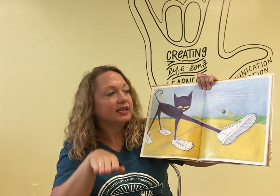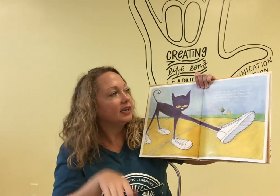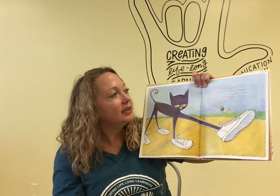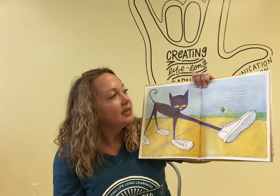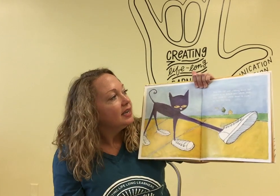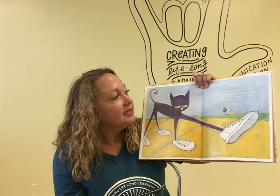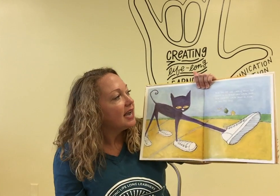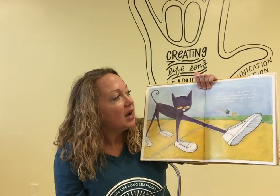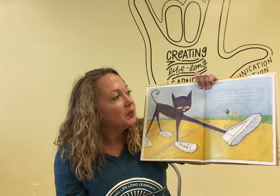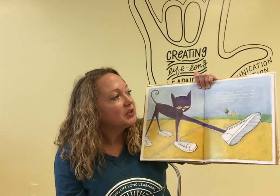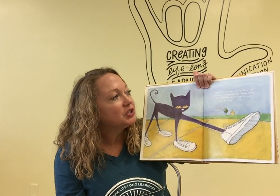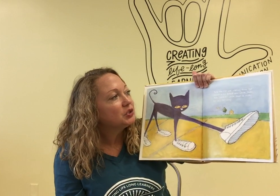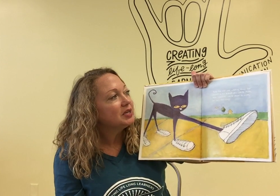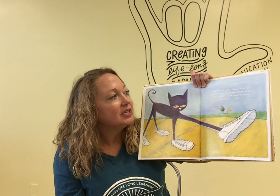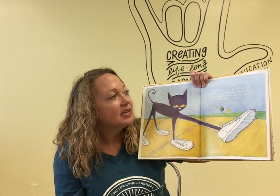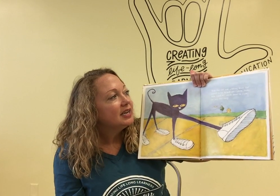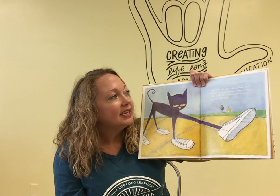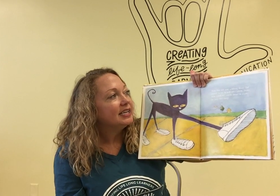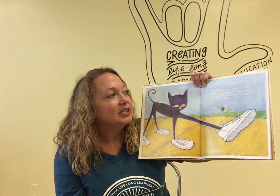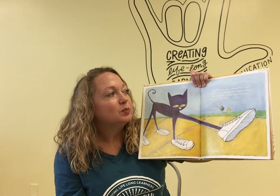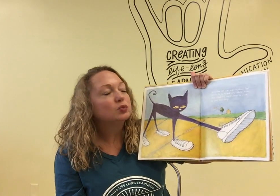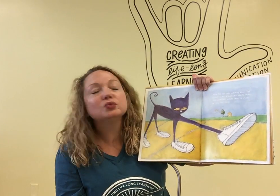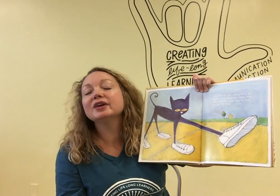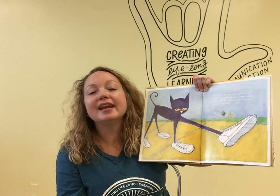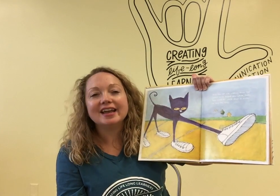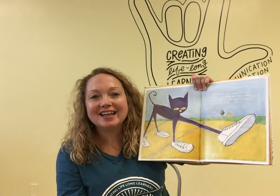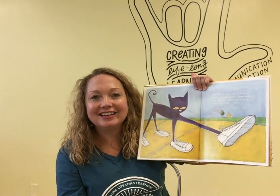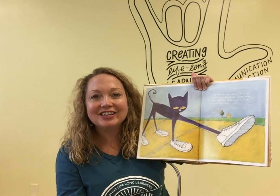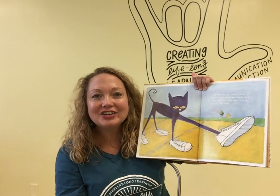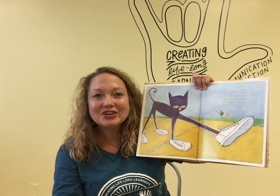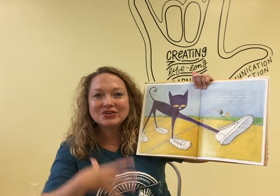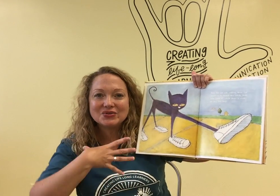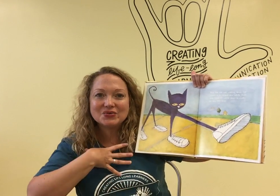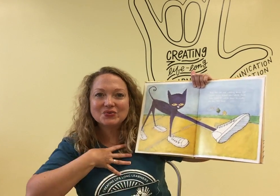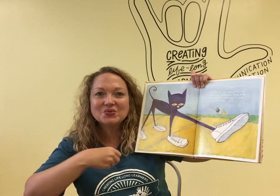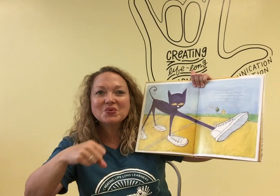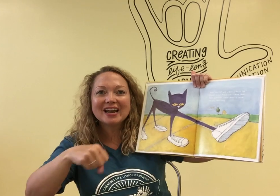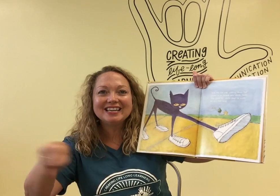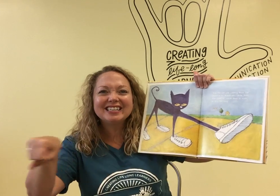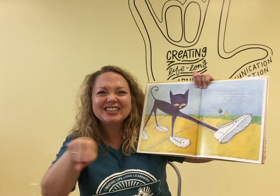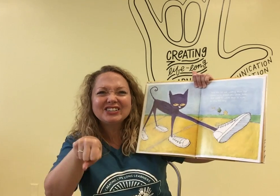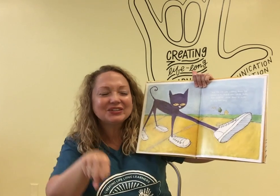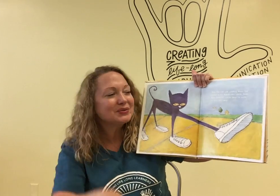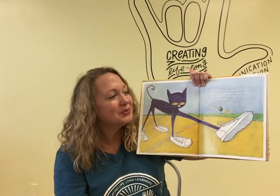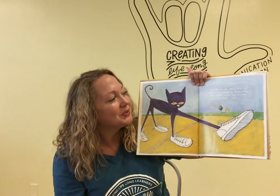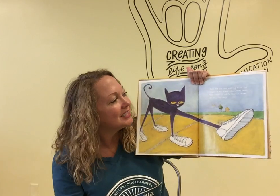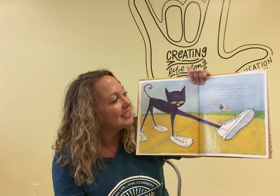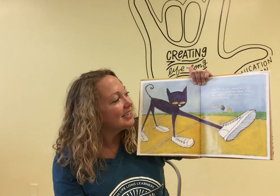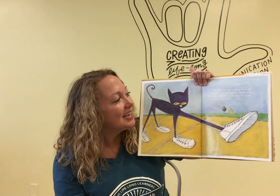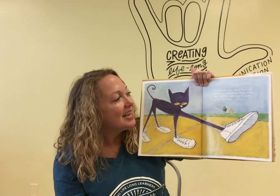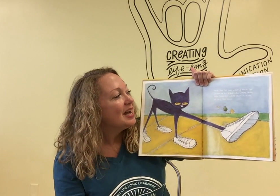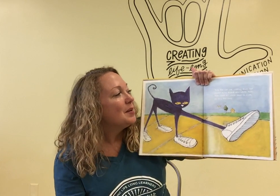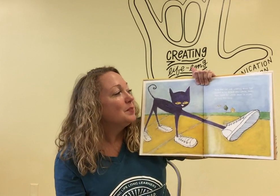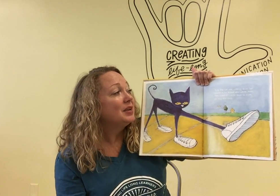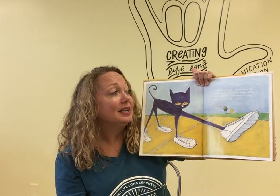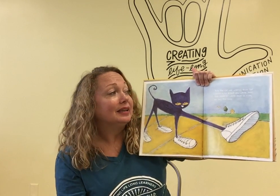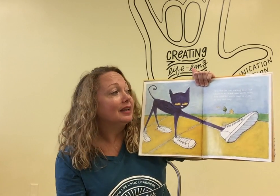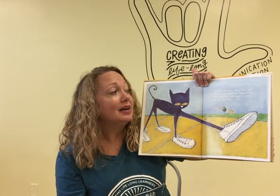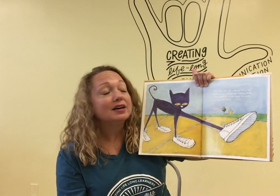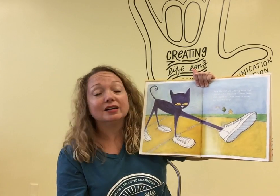walking down the street in his brand new white shoes. Pete loved